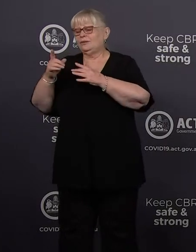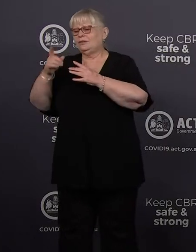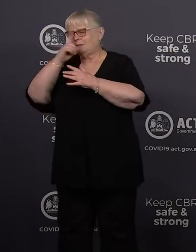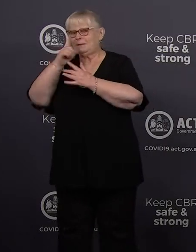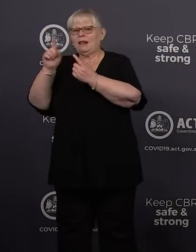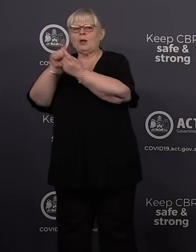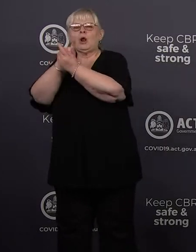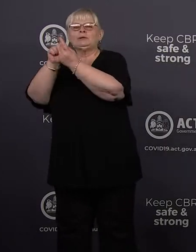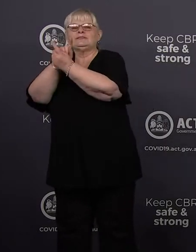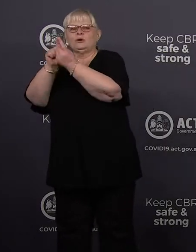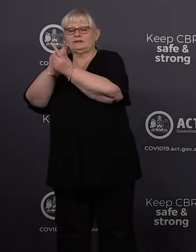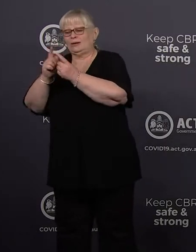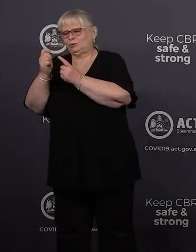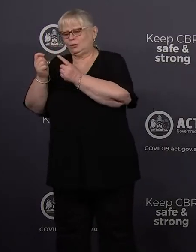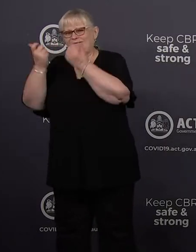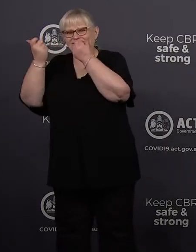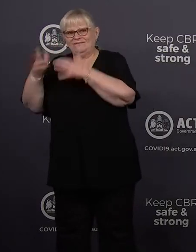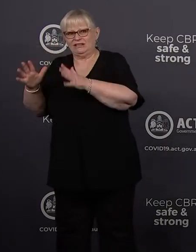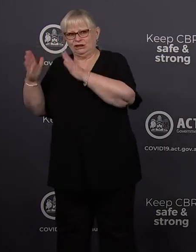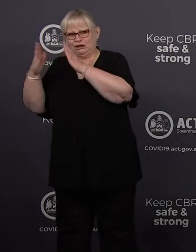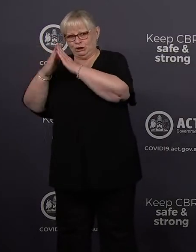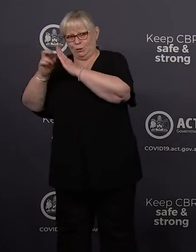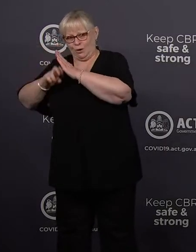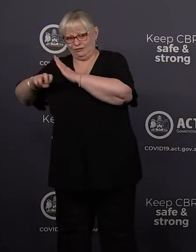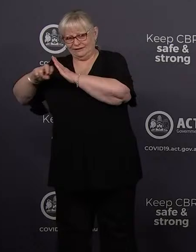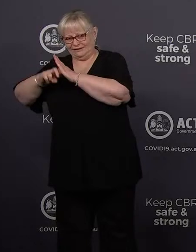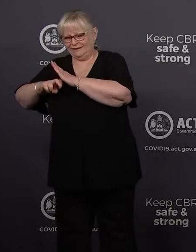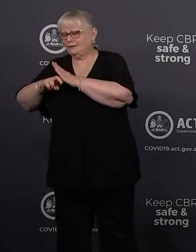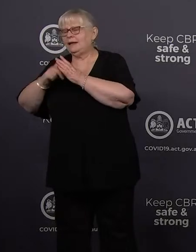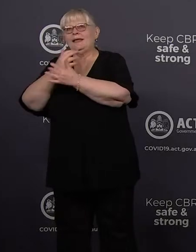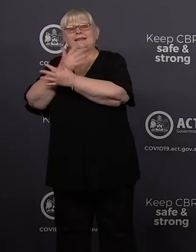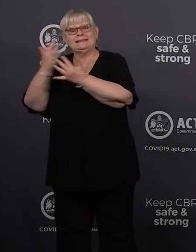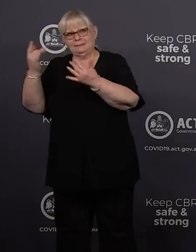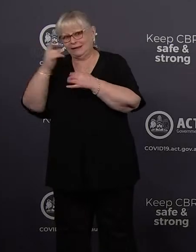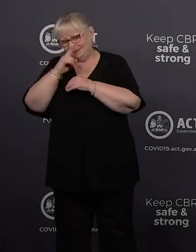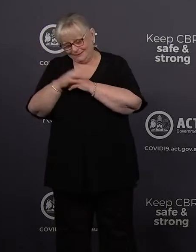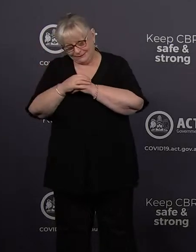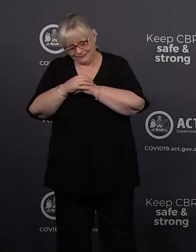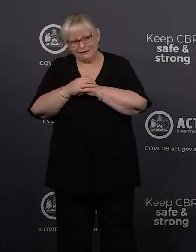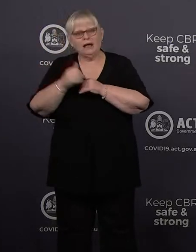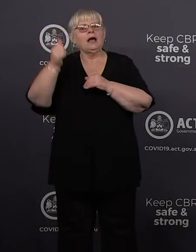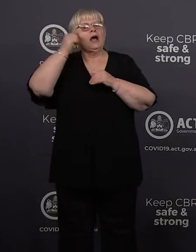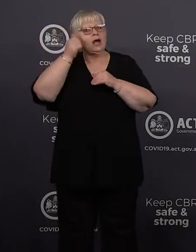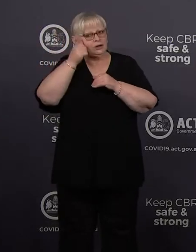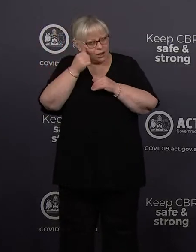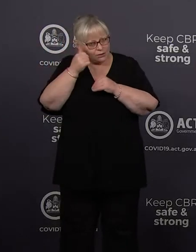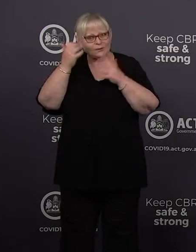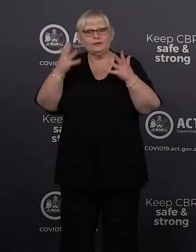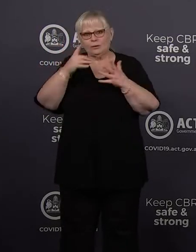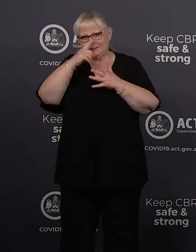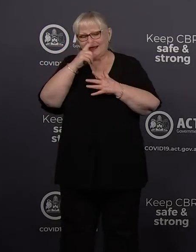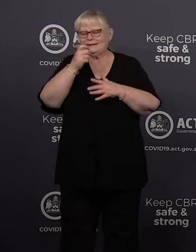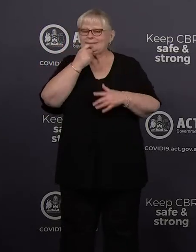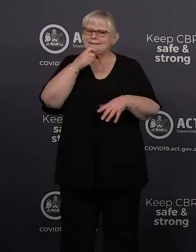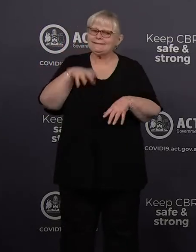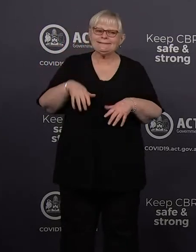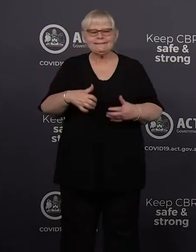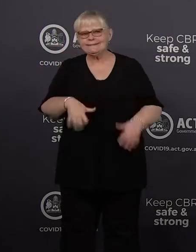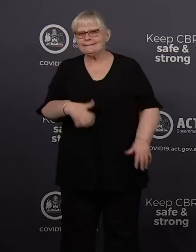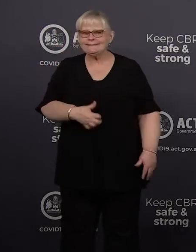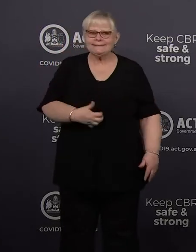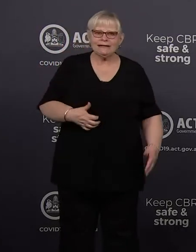quarantine period. There has been a large sum, as I've just talked to, and I'm aware that there are a lot of people who have had a few